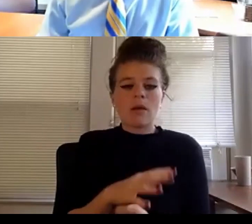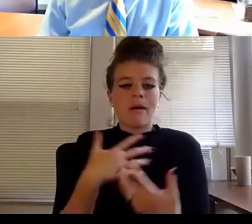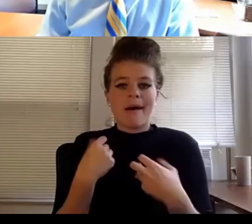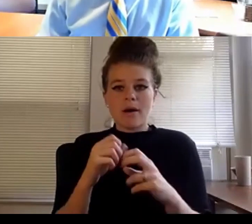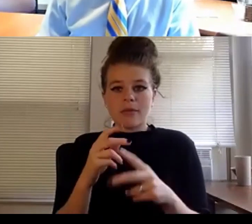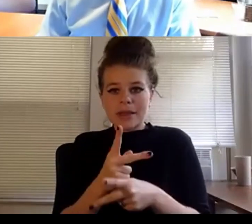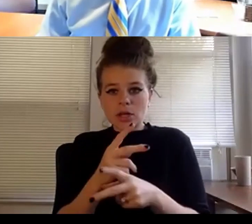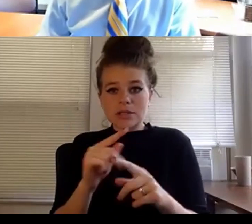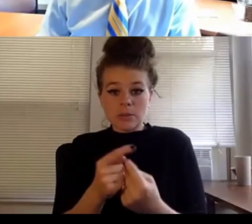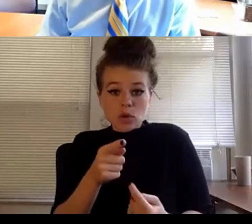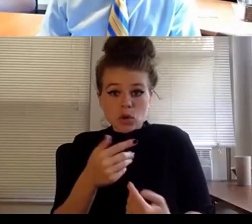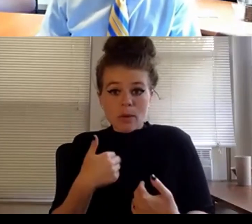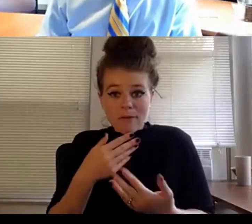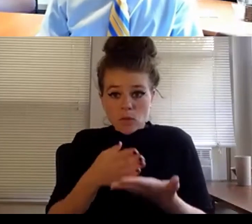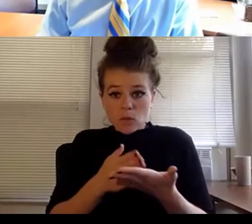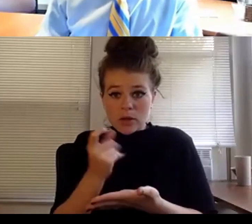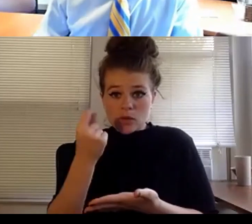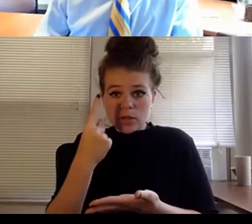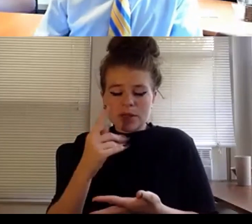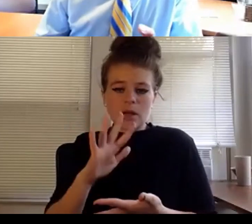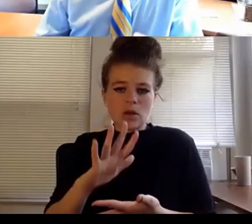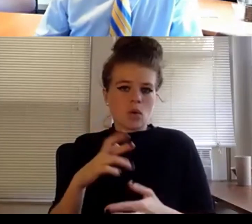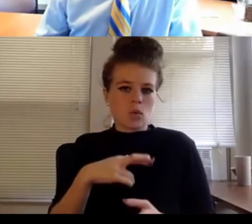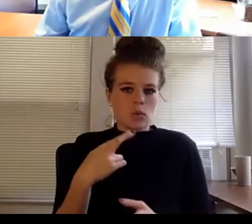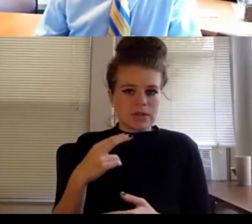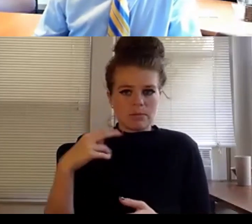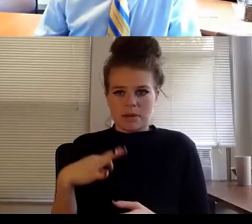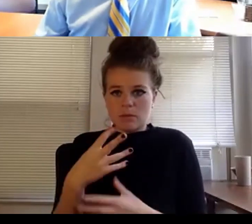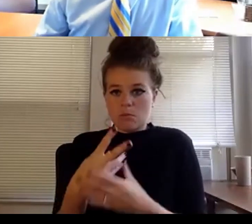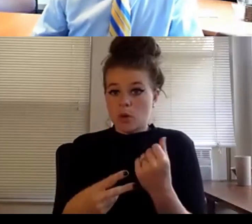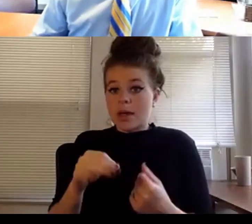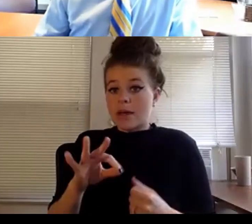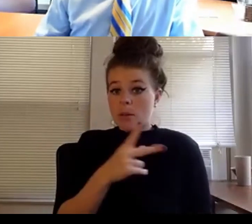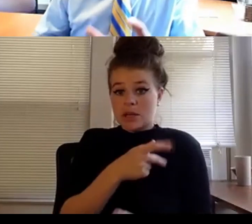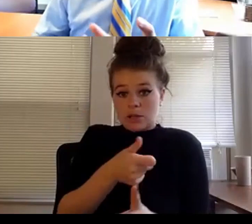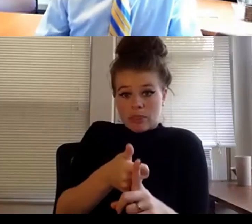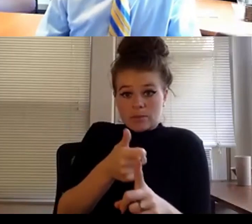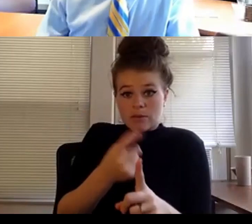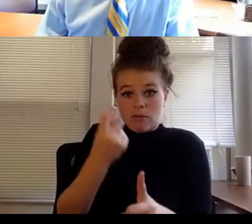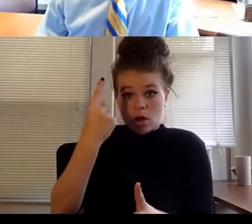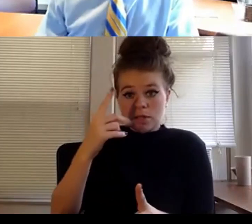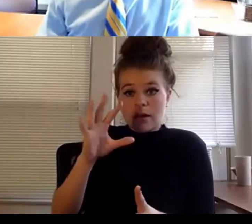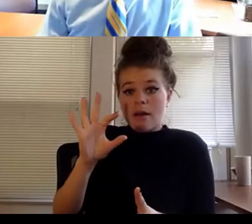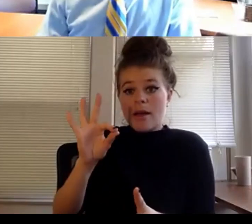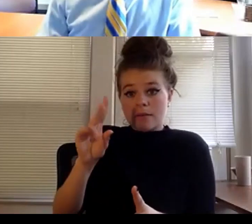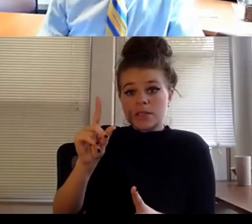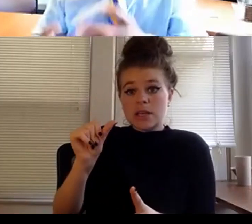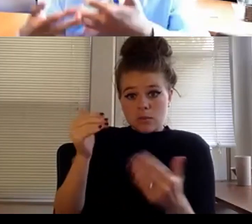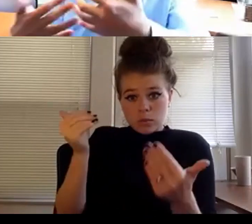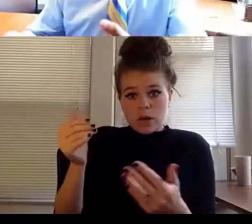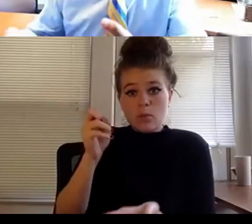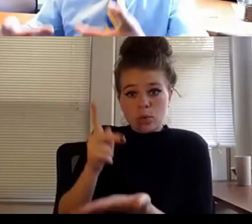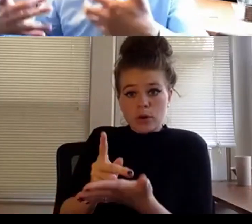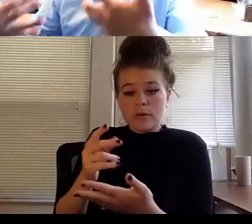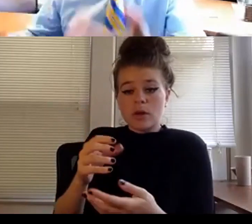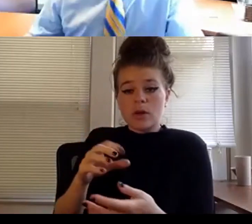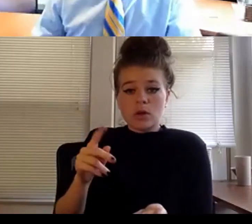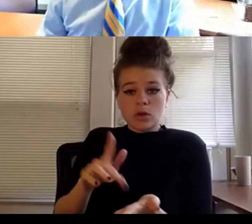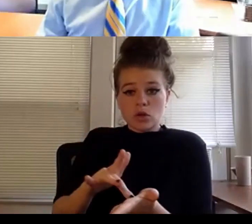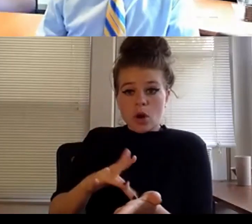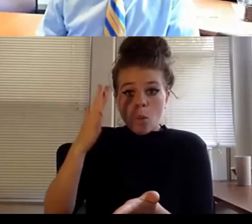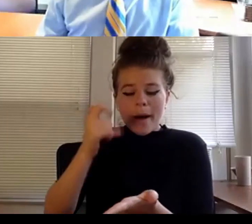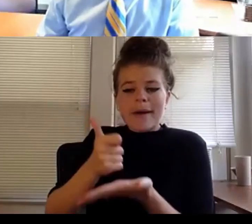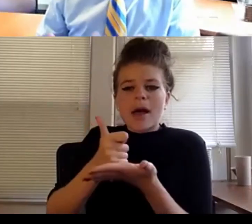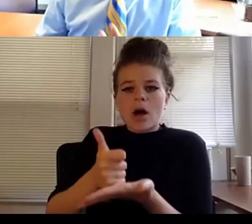right to understand what that means. So I think if a patient understands that FDA approved the drug because it helps to alter